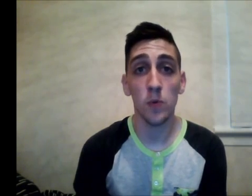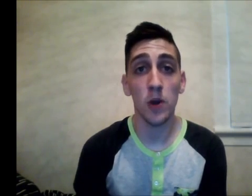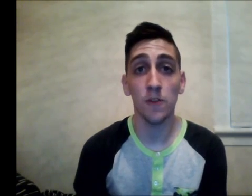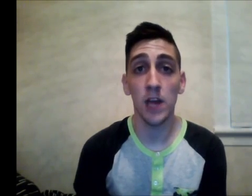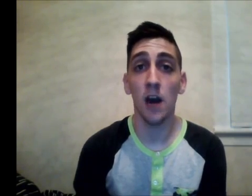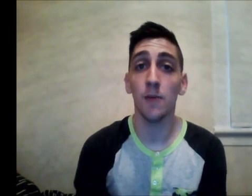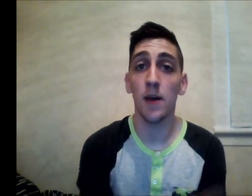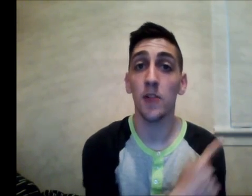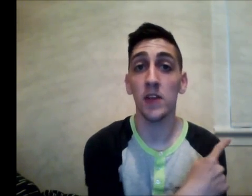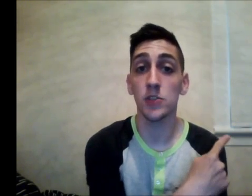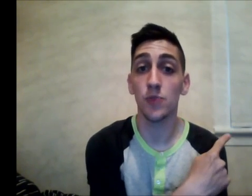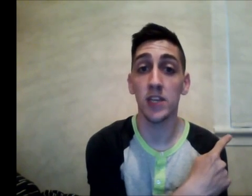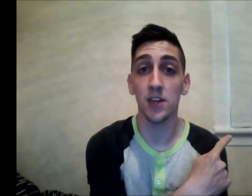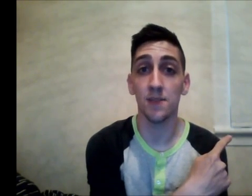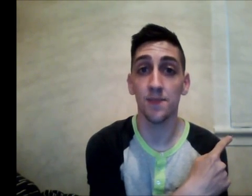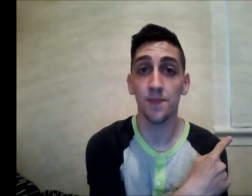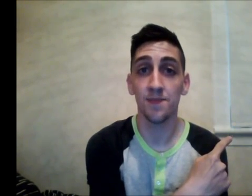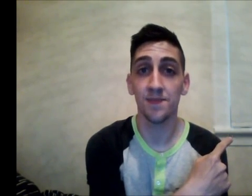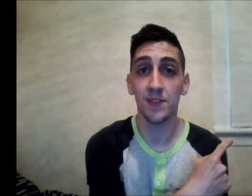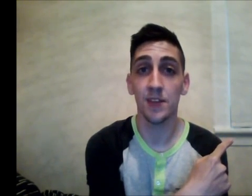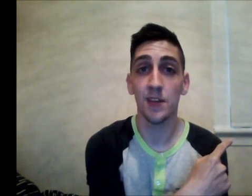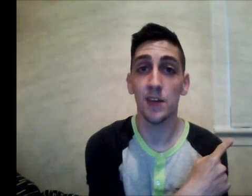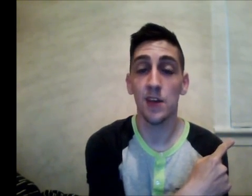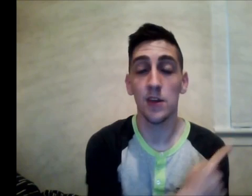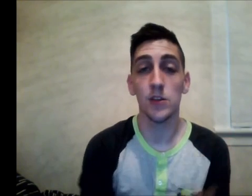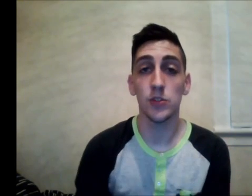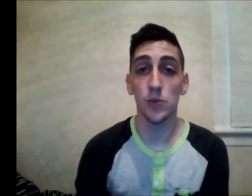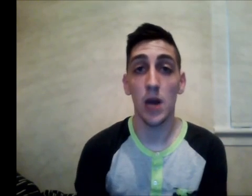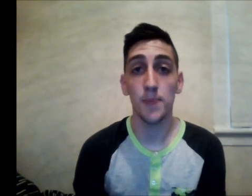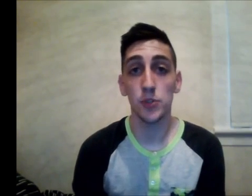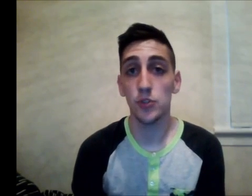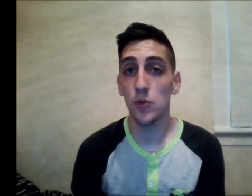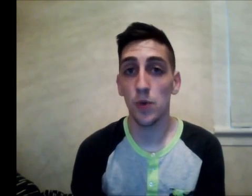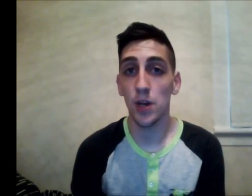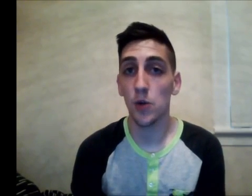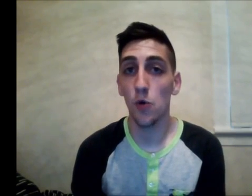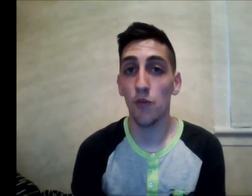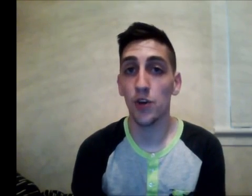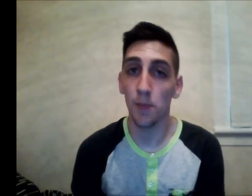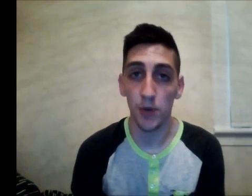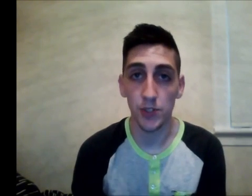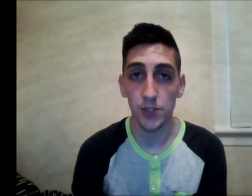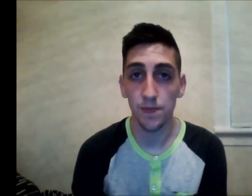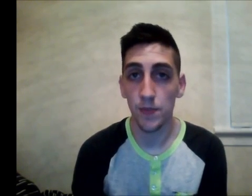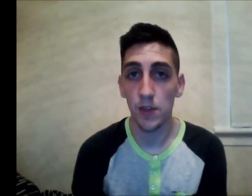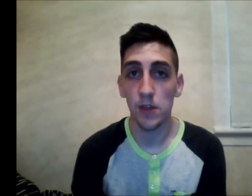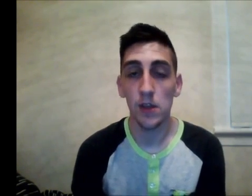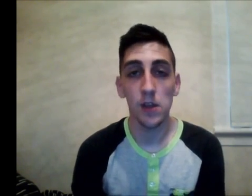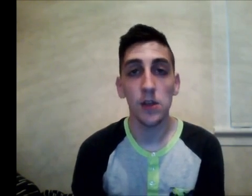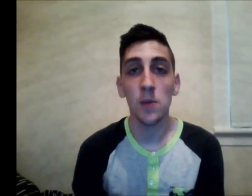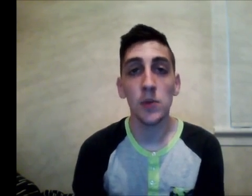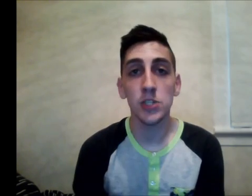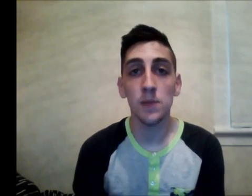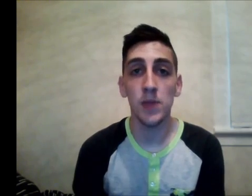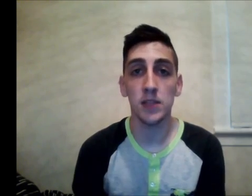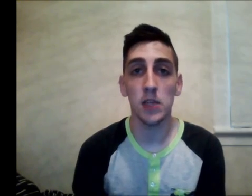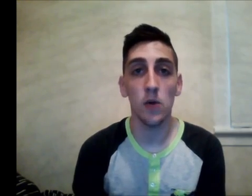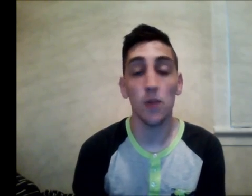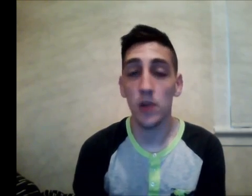went over the alphabet, the link's right here. So episode 2, we're going to go over numbers. Numbers in BSL are